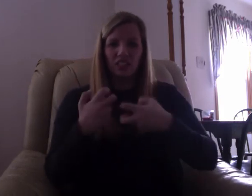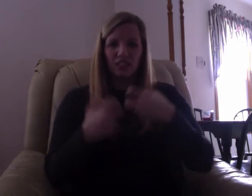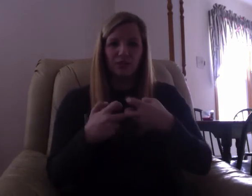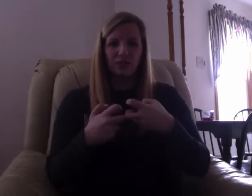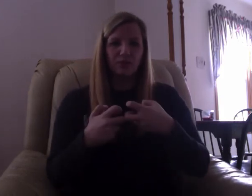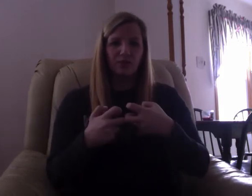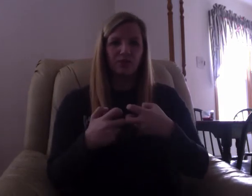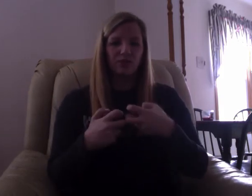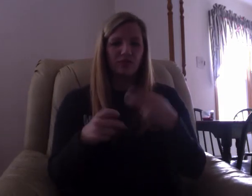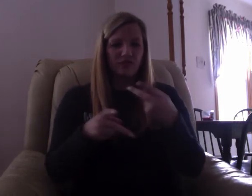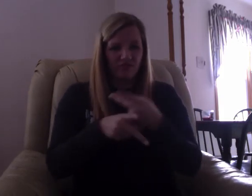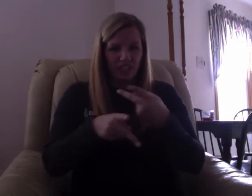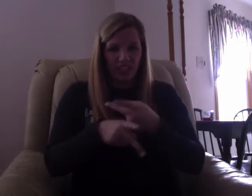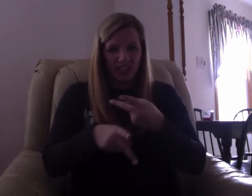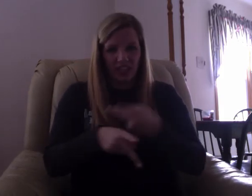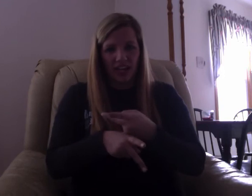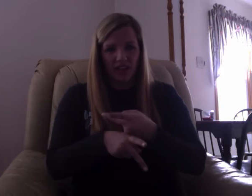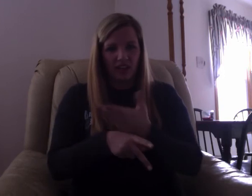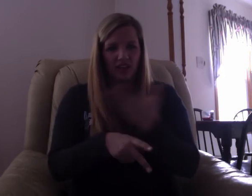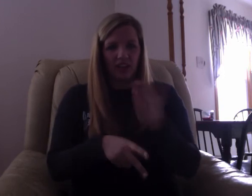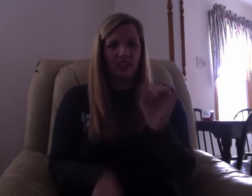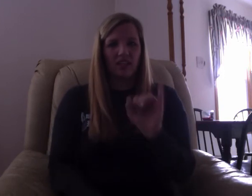navigating issues such as insurance. Here,